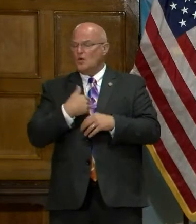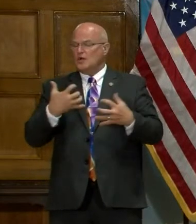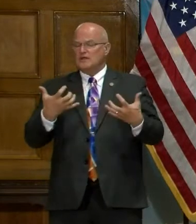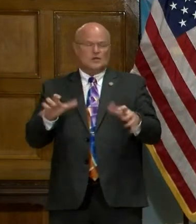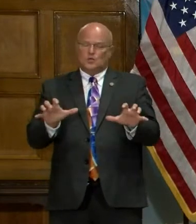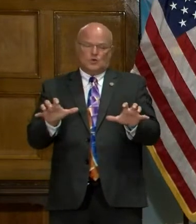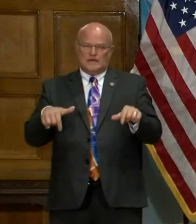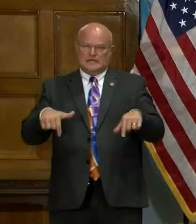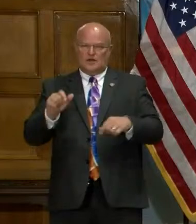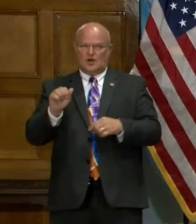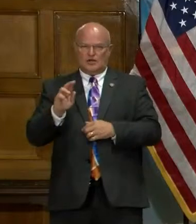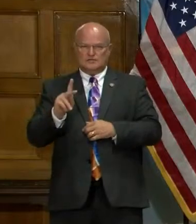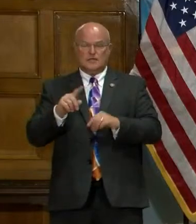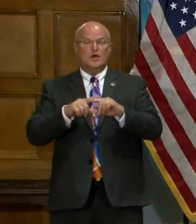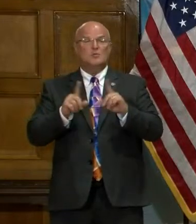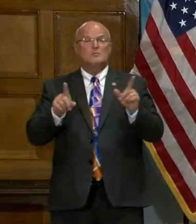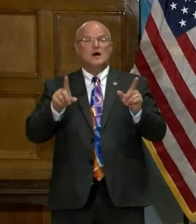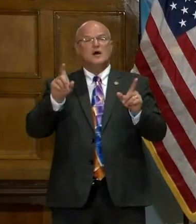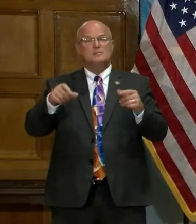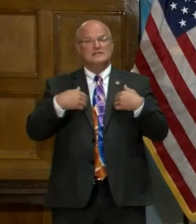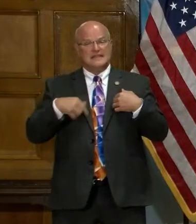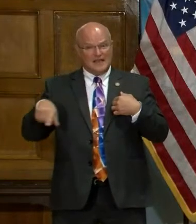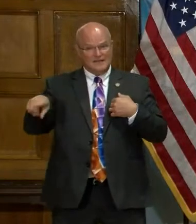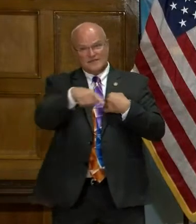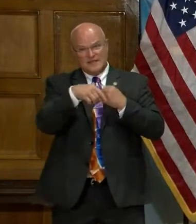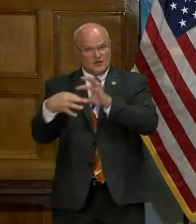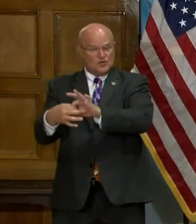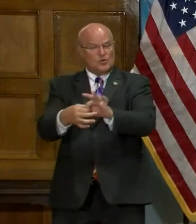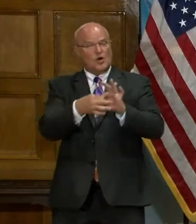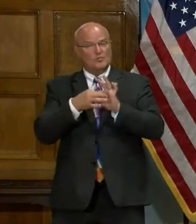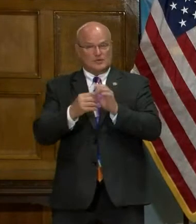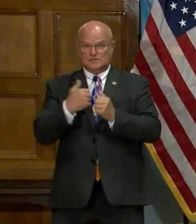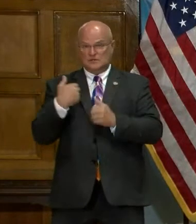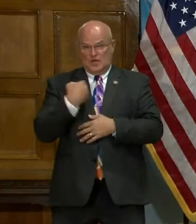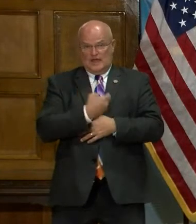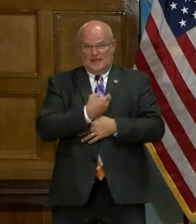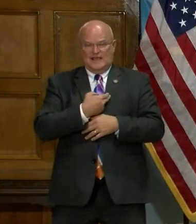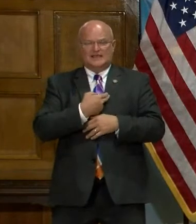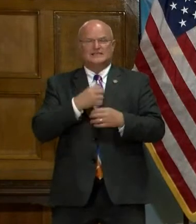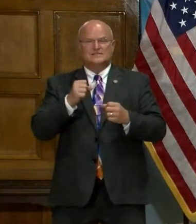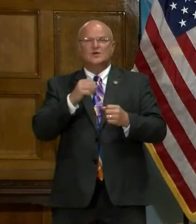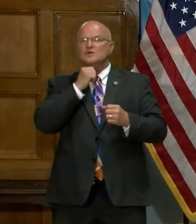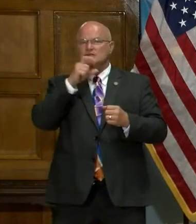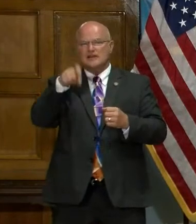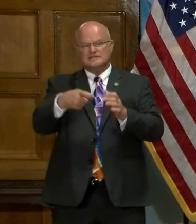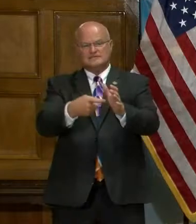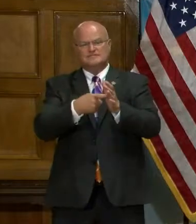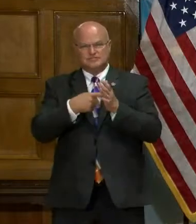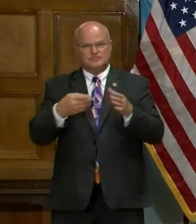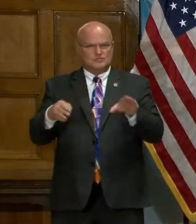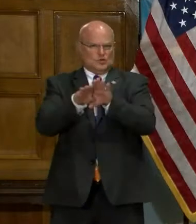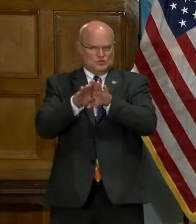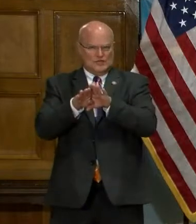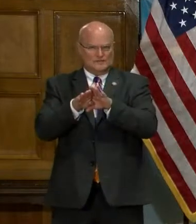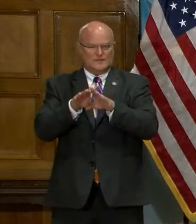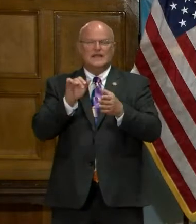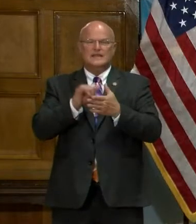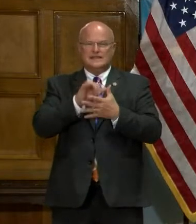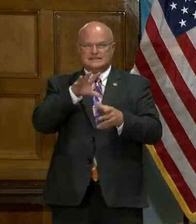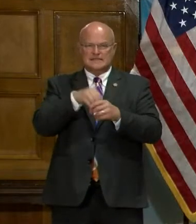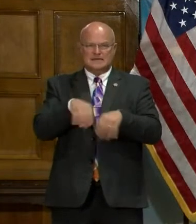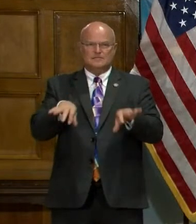avoid that in Arkansas, but we have to have everybody's cooperation to do that, and so that will be part of the mix as